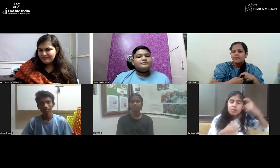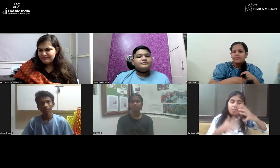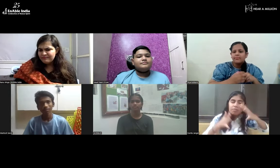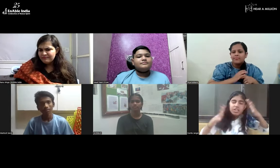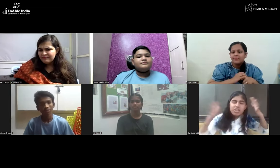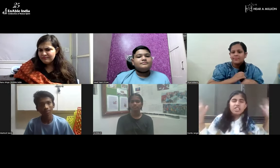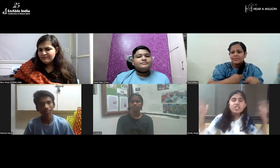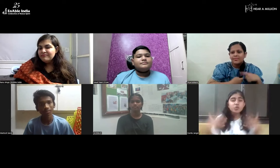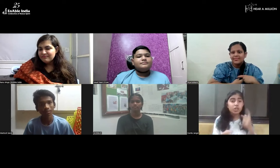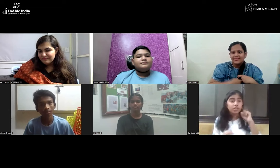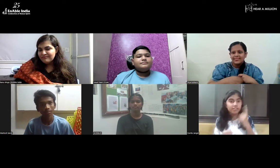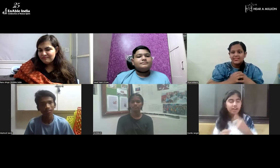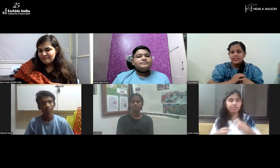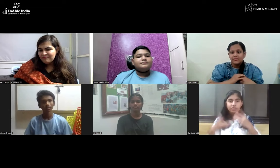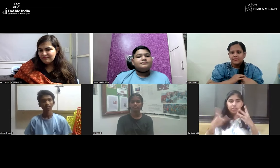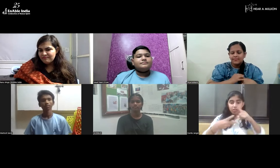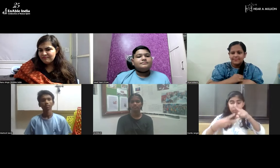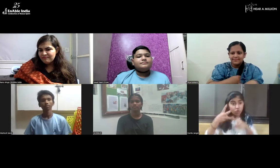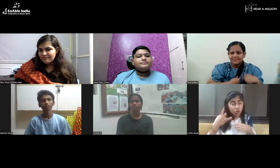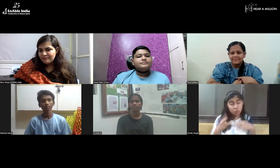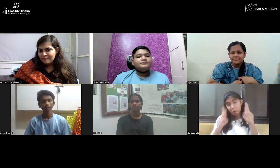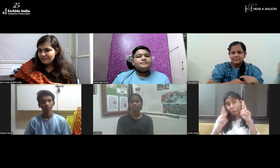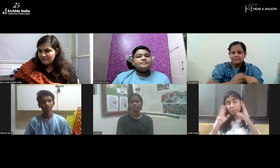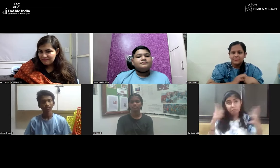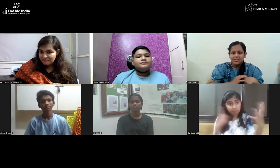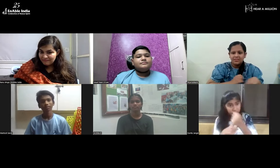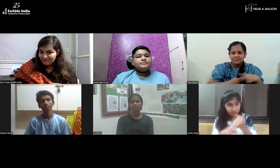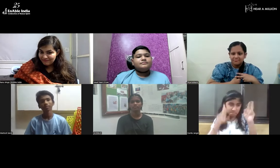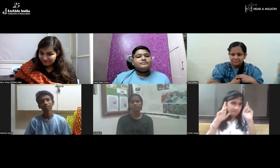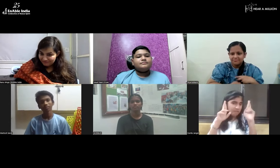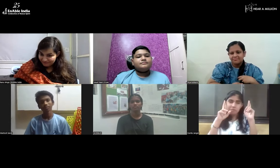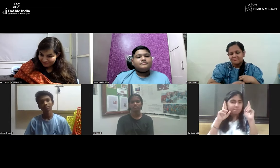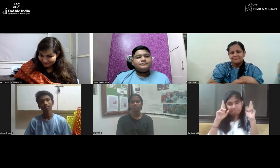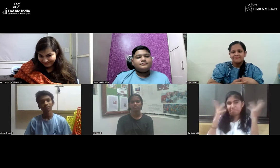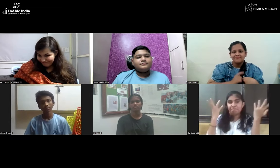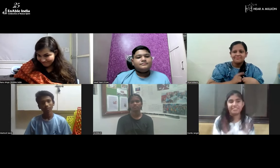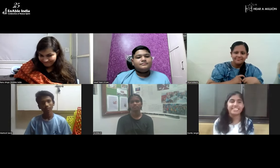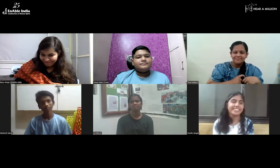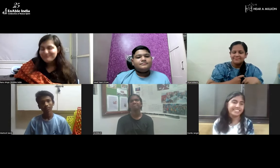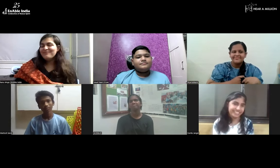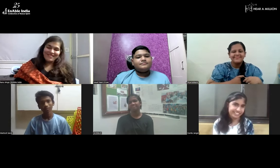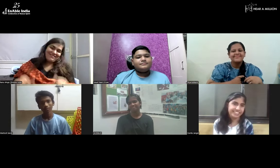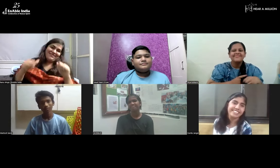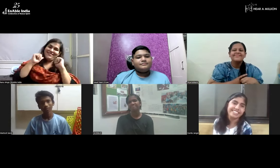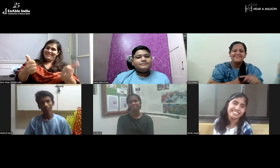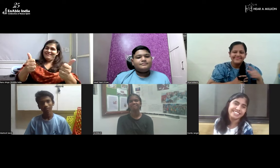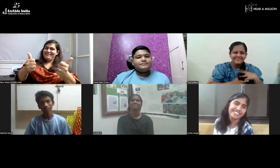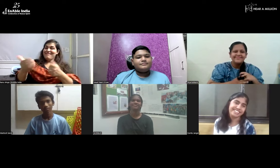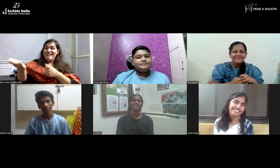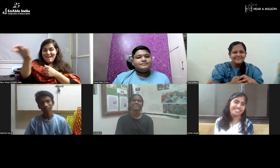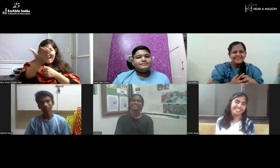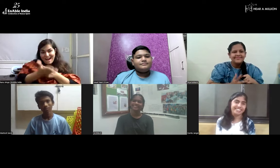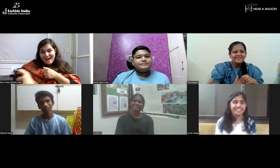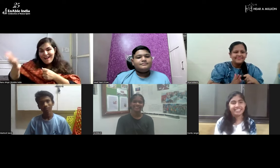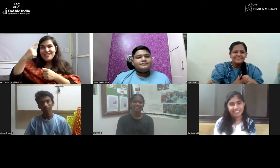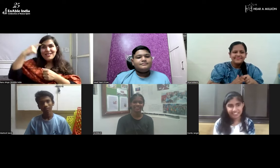is there in India, have a own kitchen. So have a whole restaurant with all deaf people from